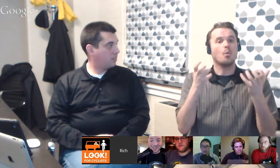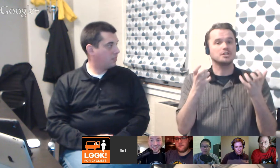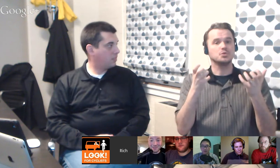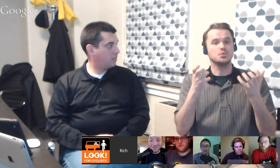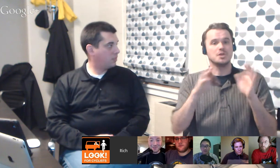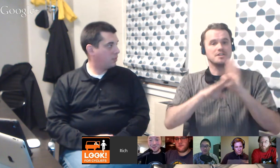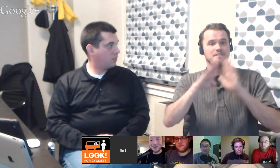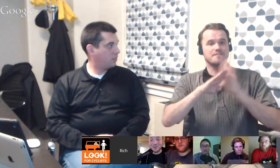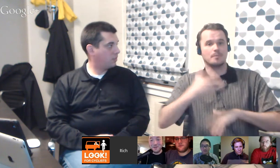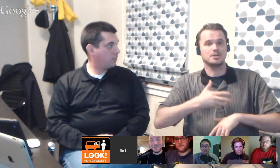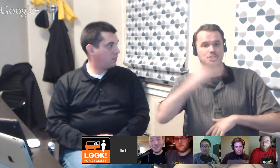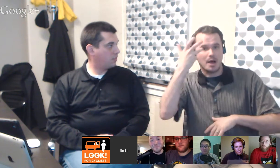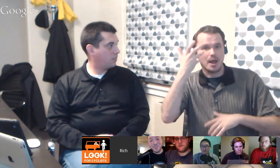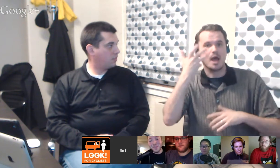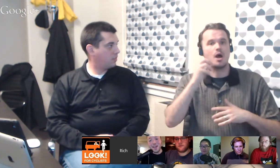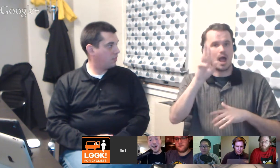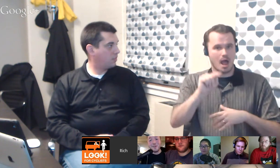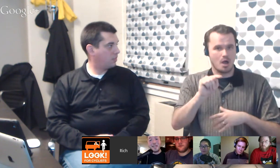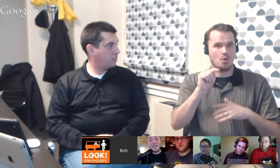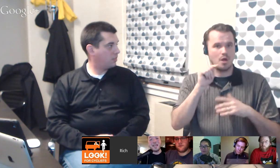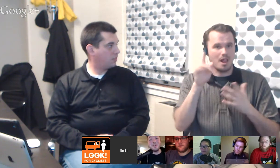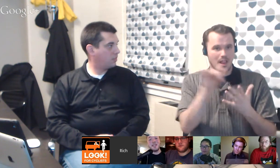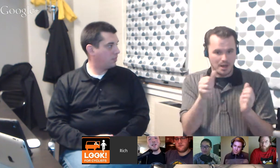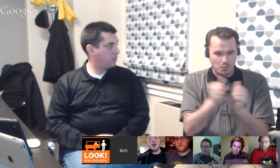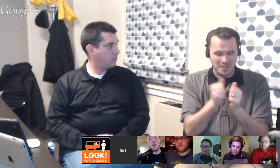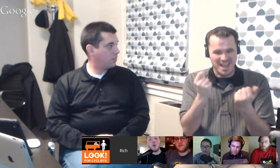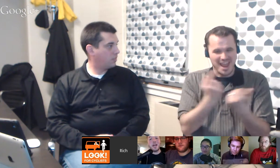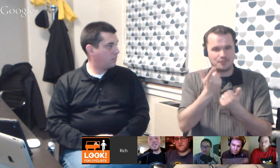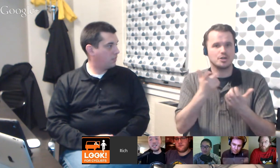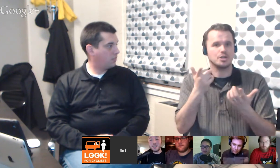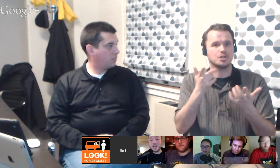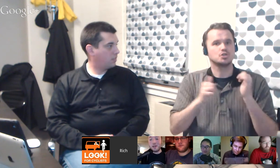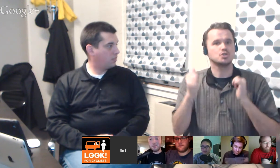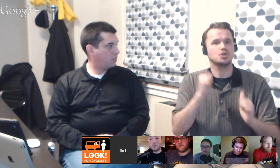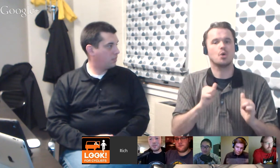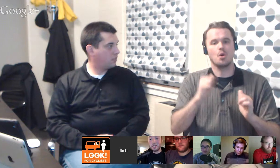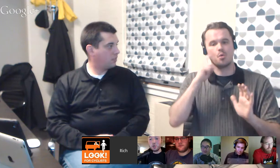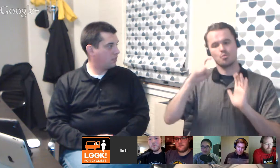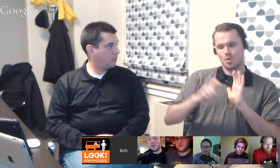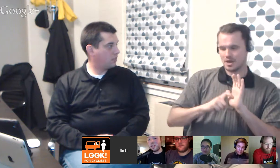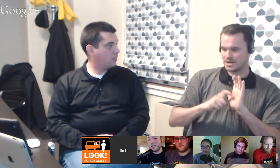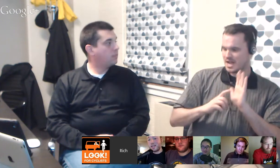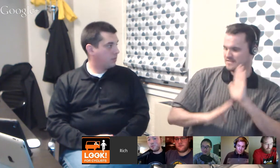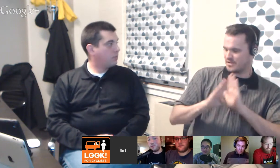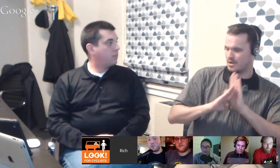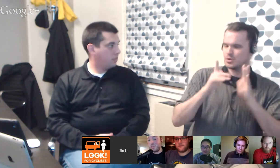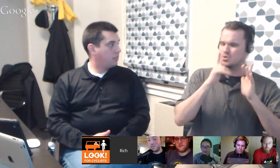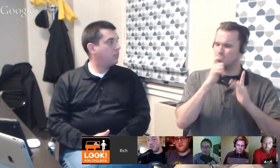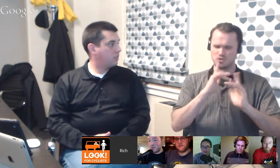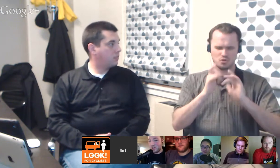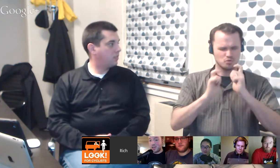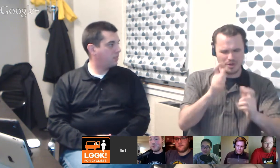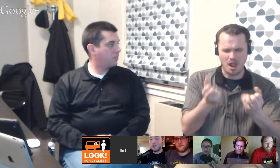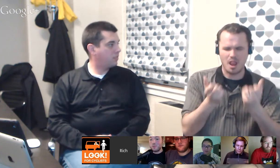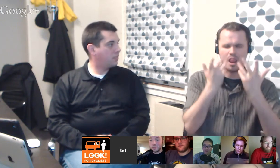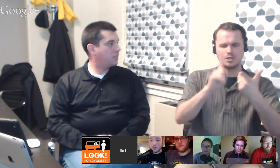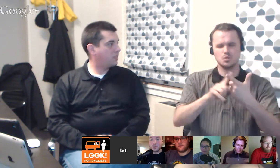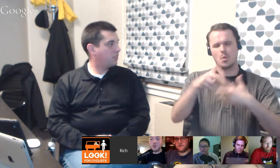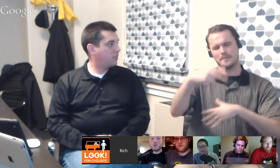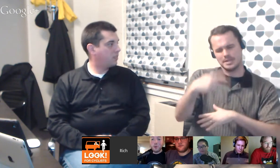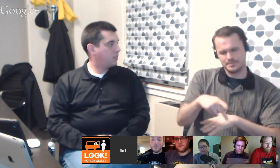just like we're starting to do for every show. In this segment, recognizes a developer who has contributed a lot to the PHP community or